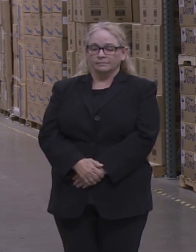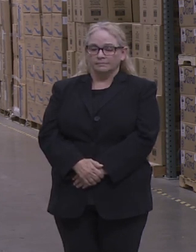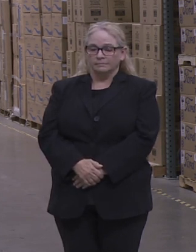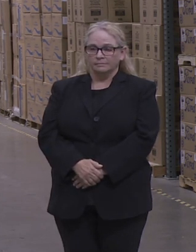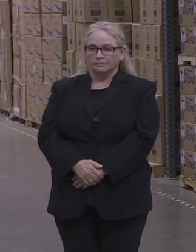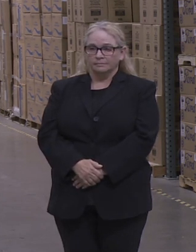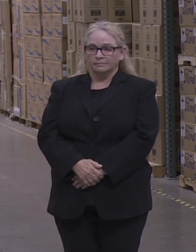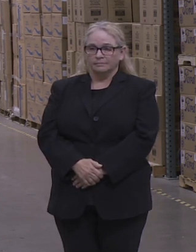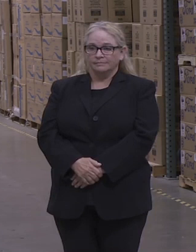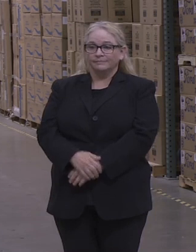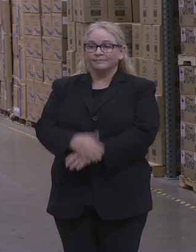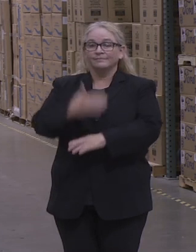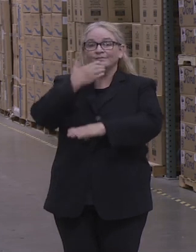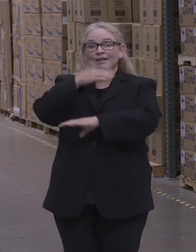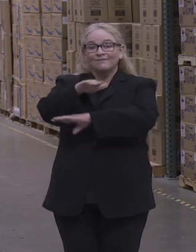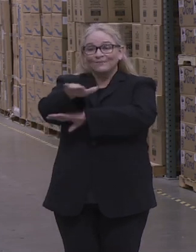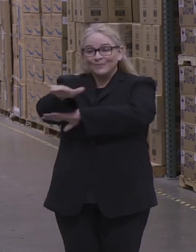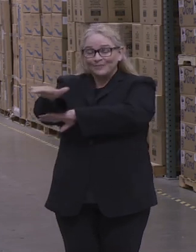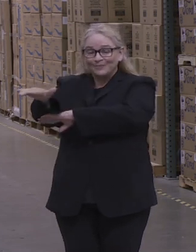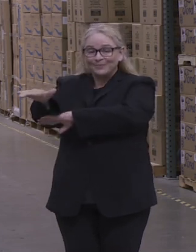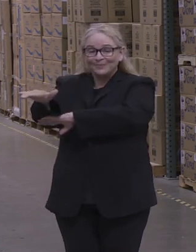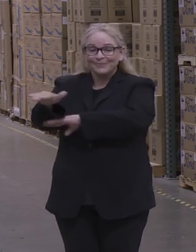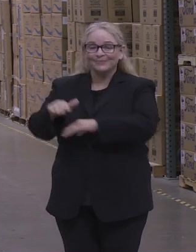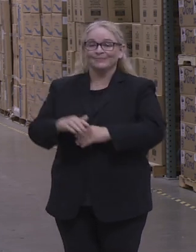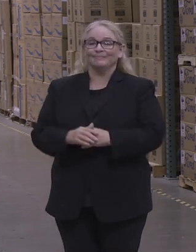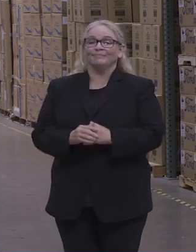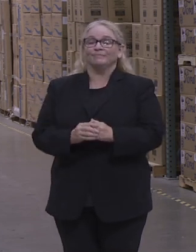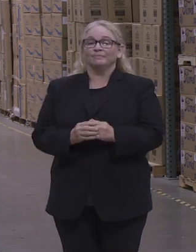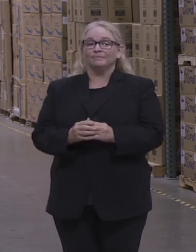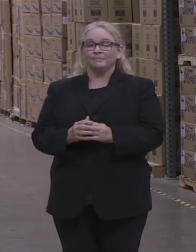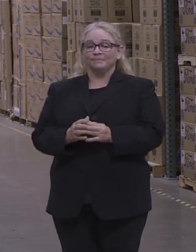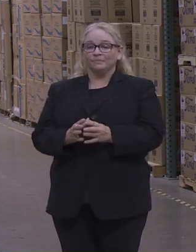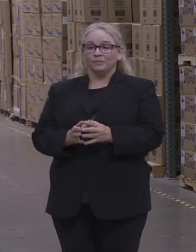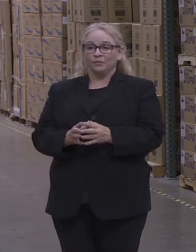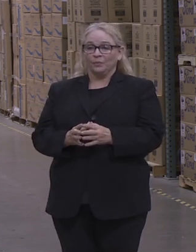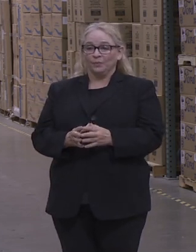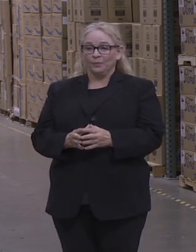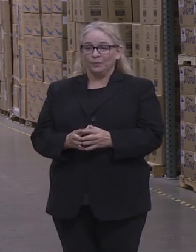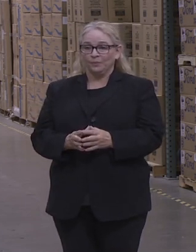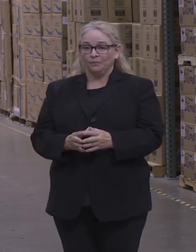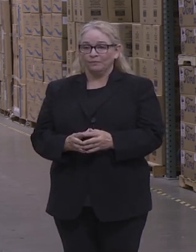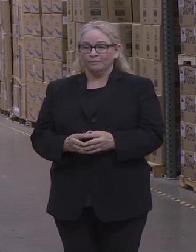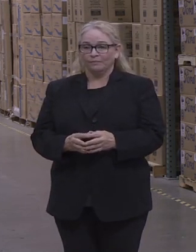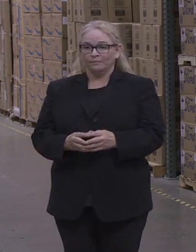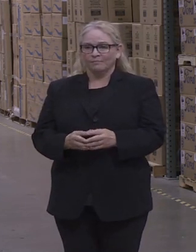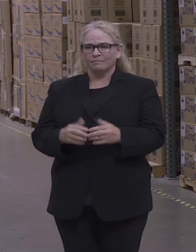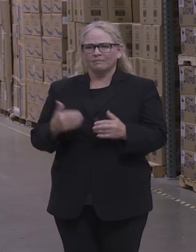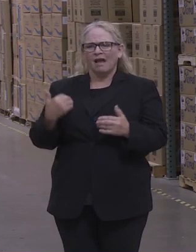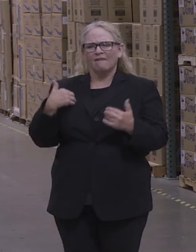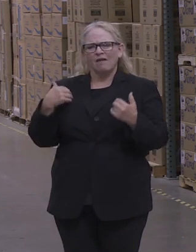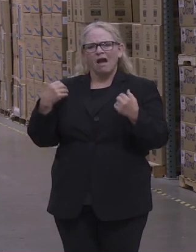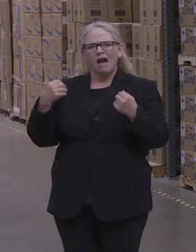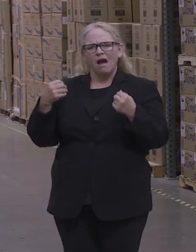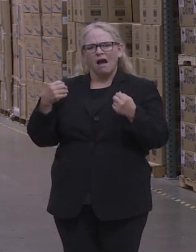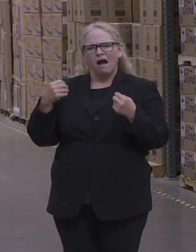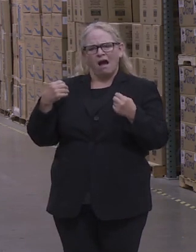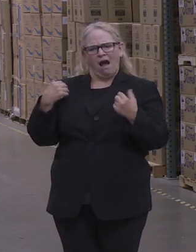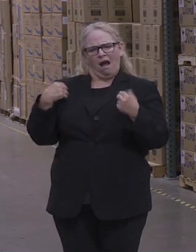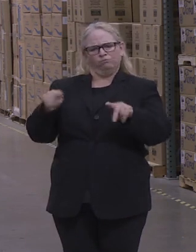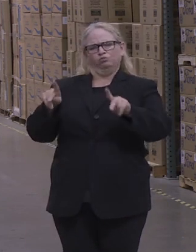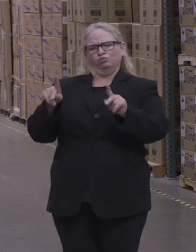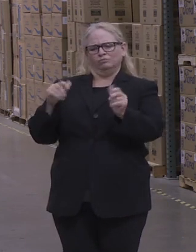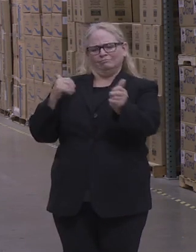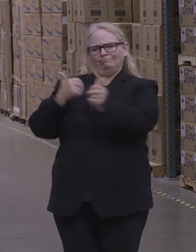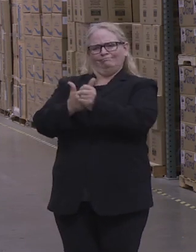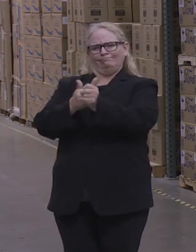Well, good afternoon, everybody. We have a wonderful opportunity today to update you and highlight you on